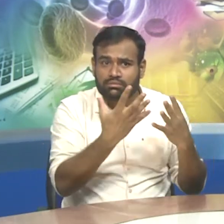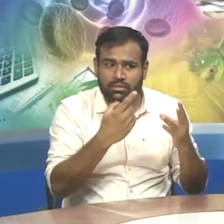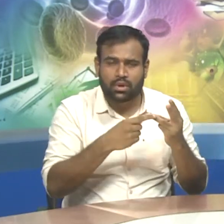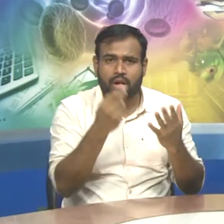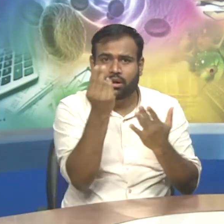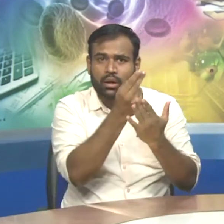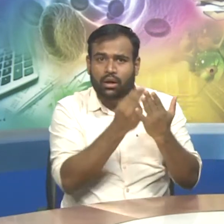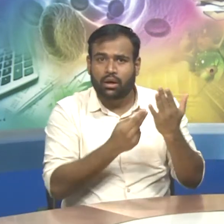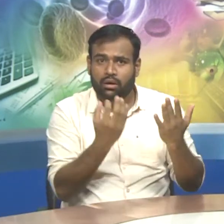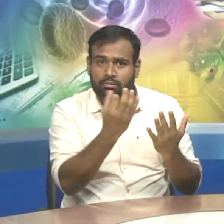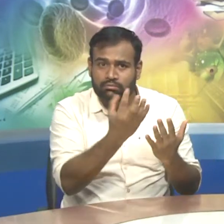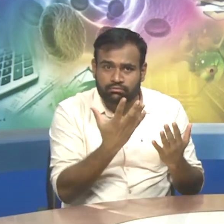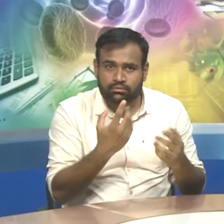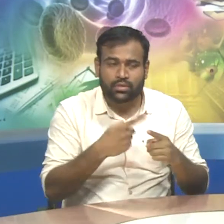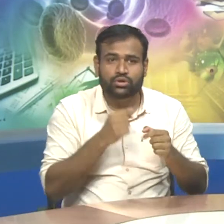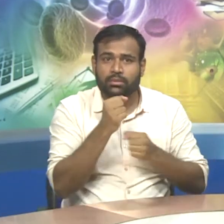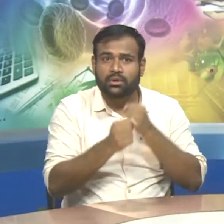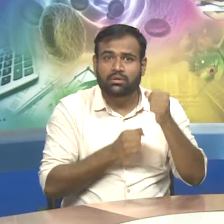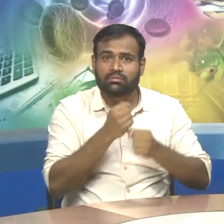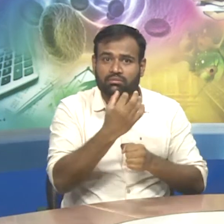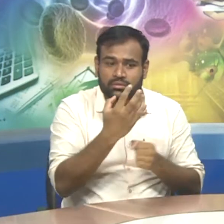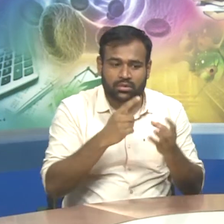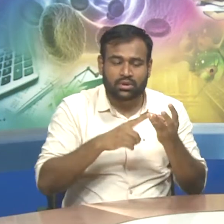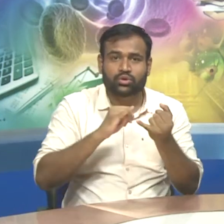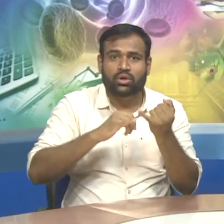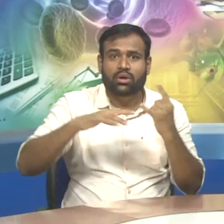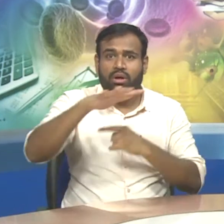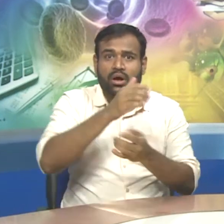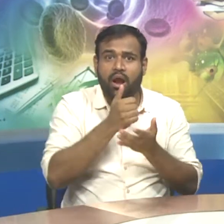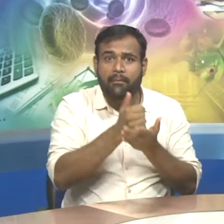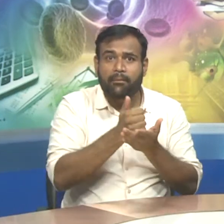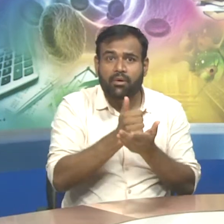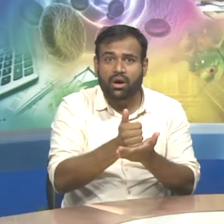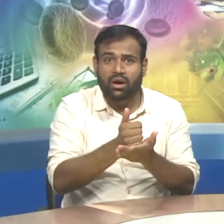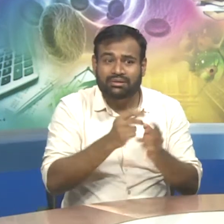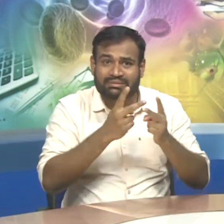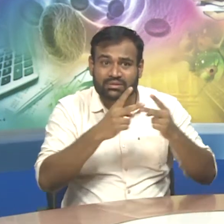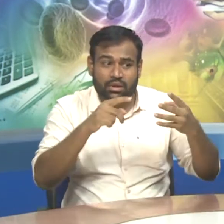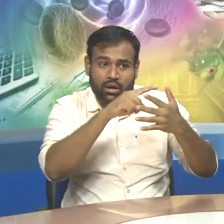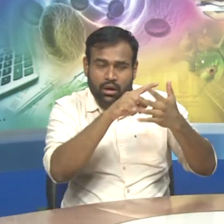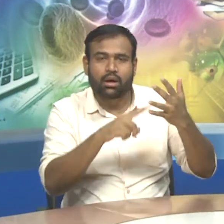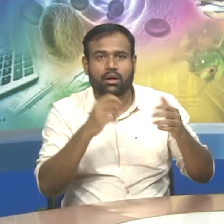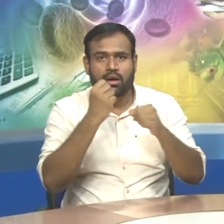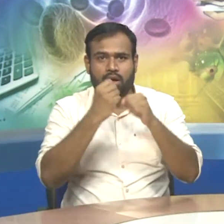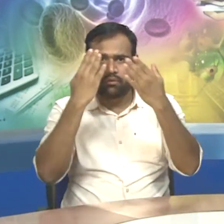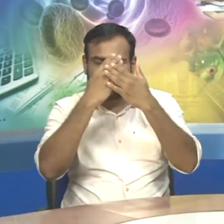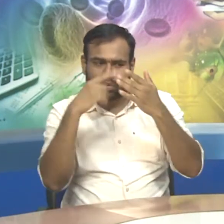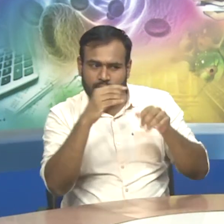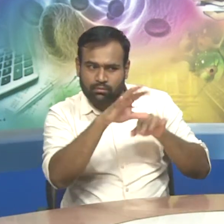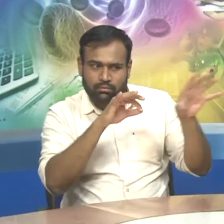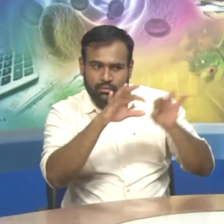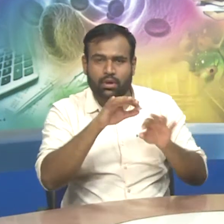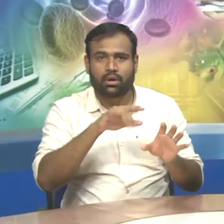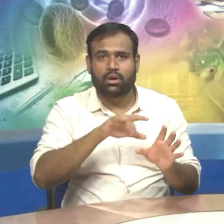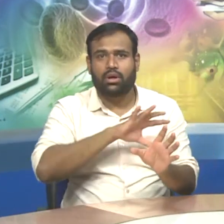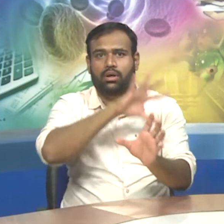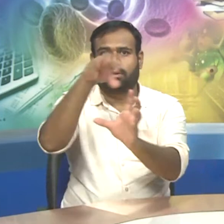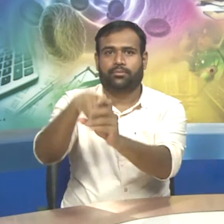amongst the persons having special knowledge in the sphere of literature,